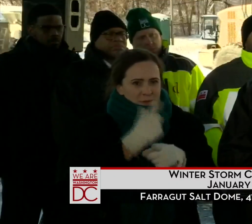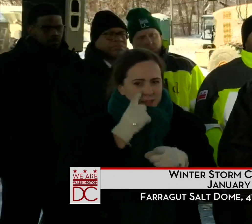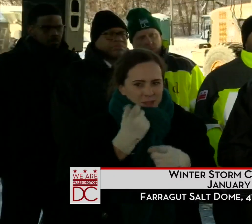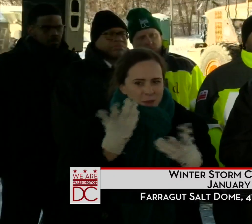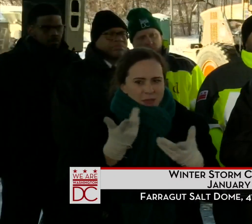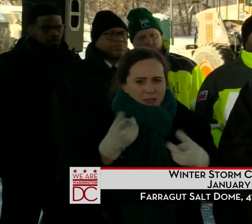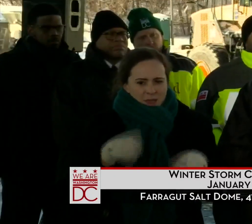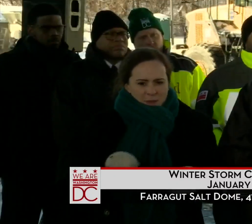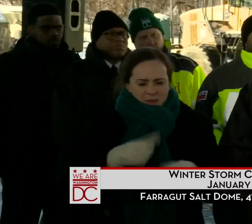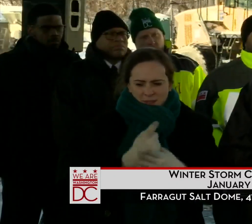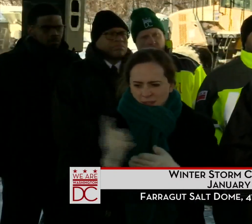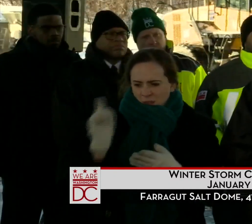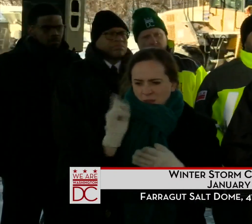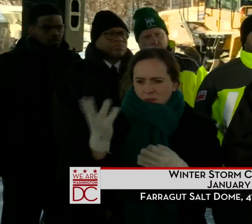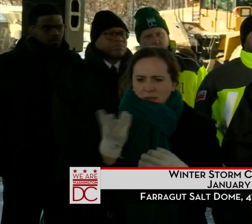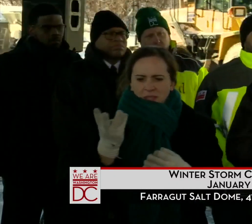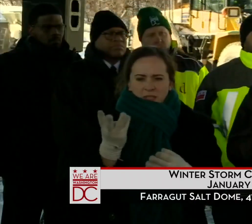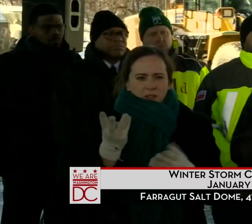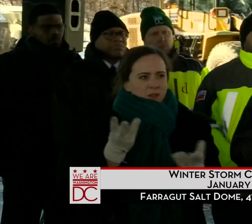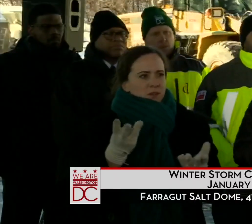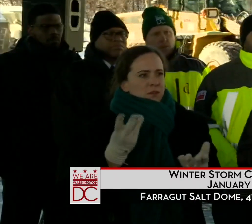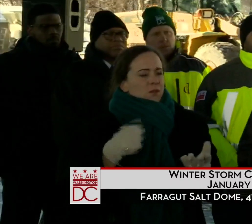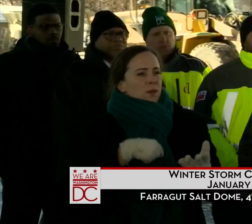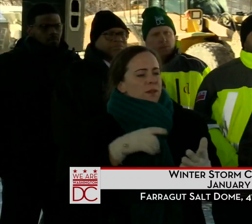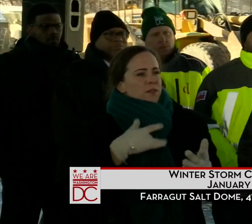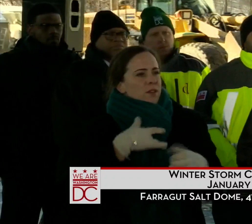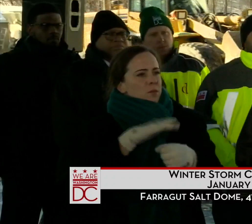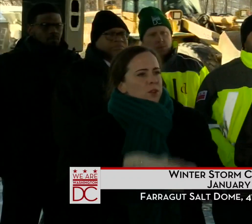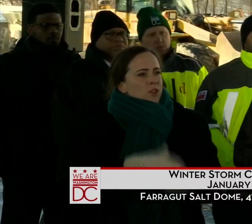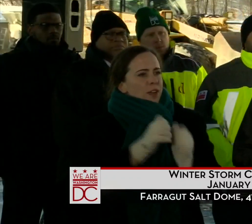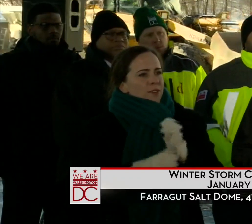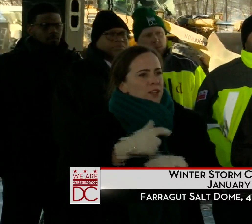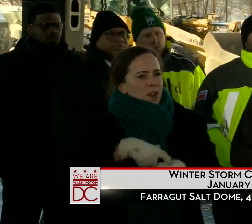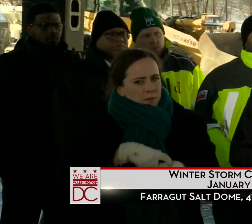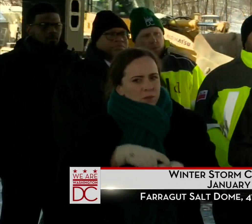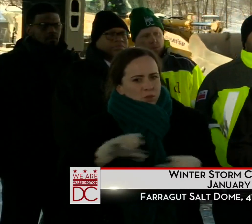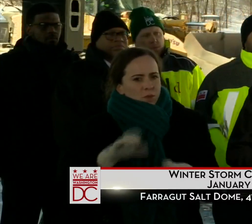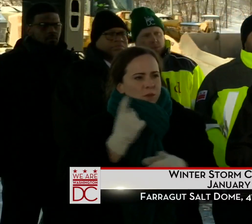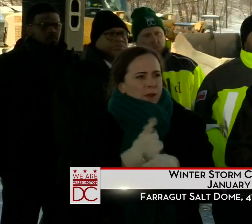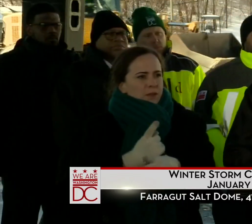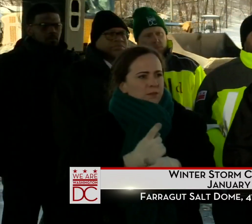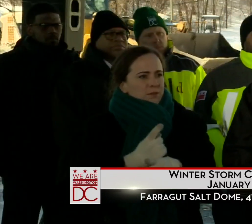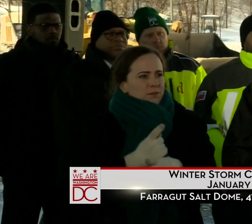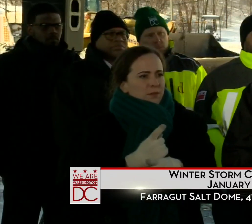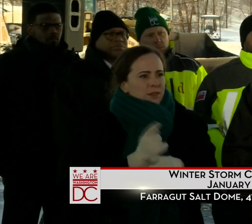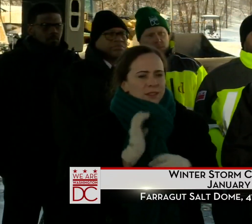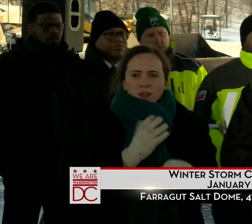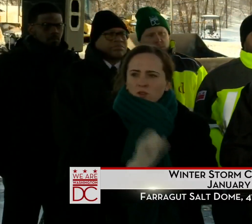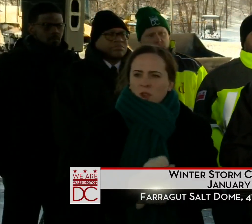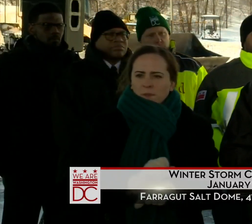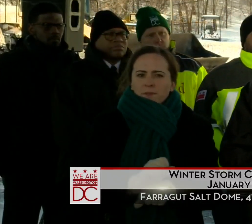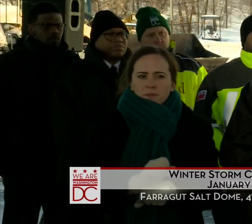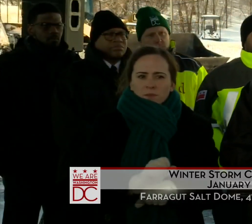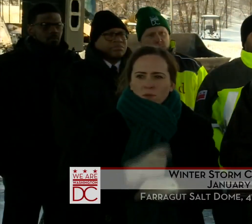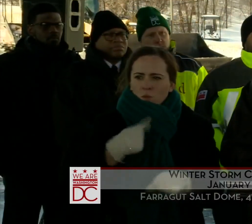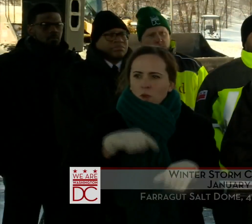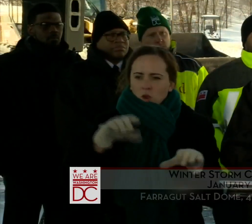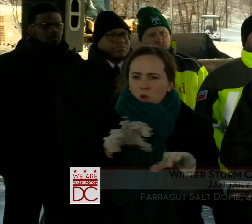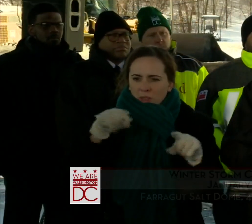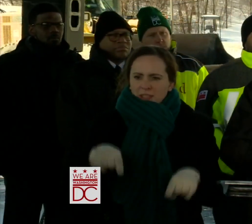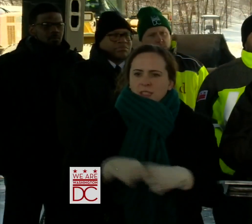happened on last Wednesday? We feel pressure every time to get this right, because this is our job. This is what we